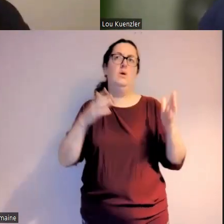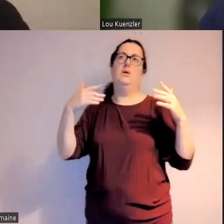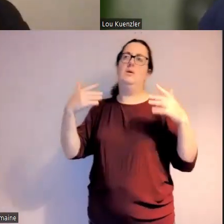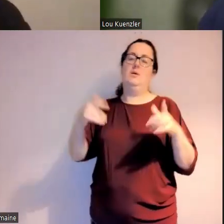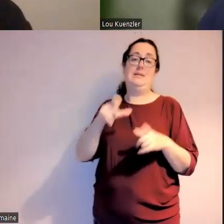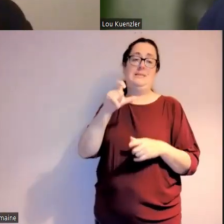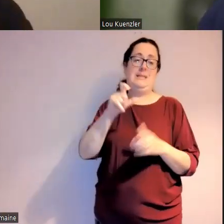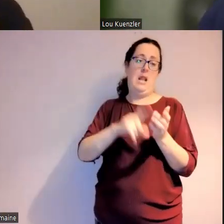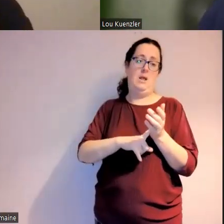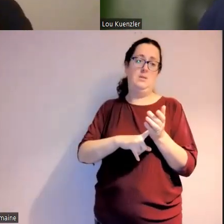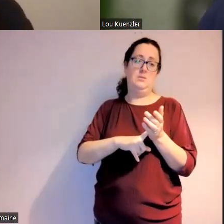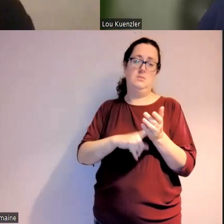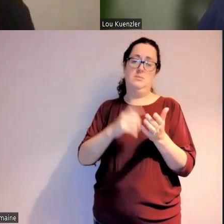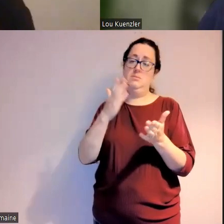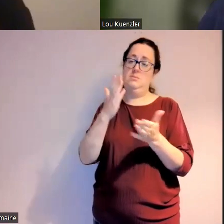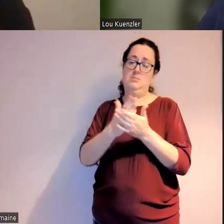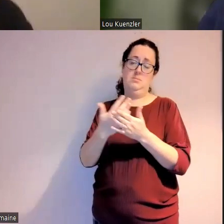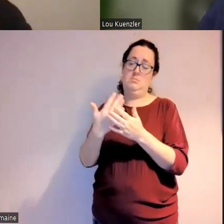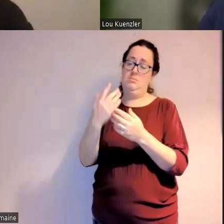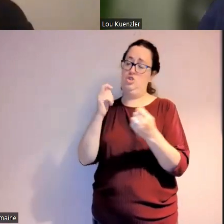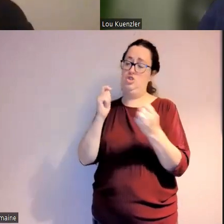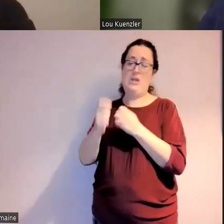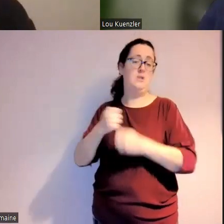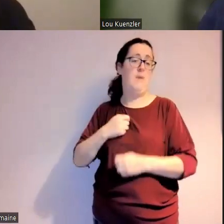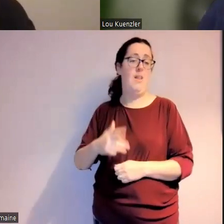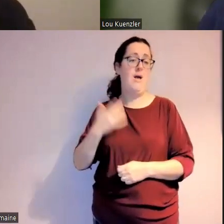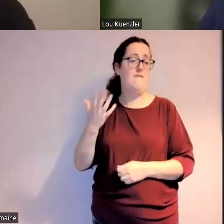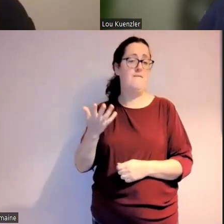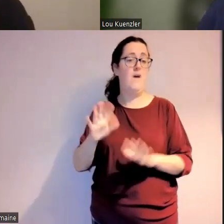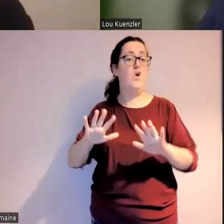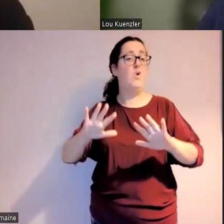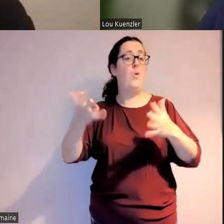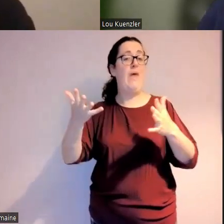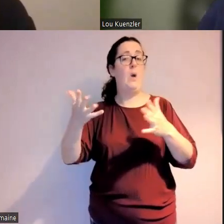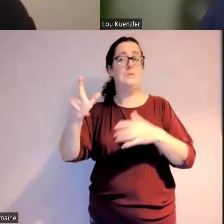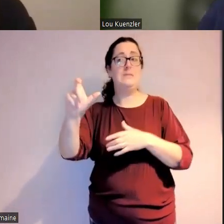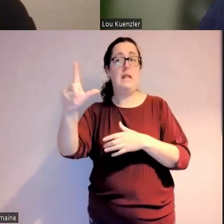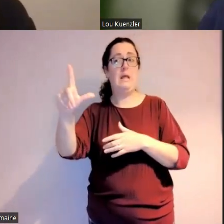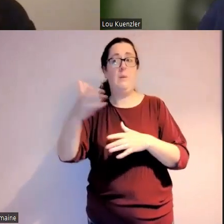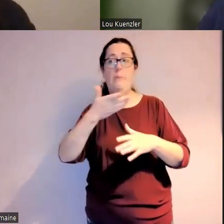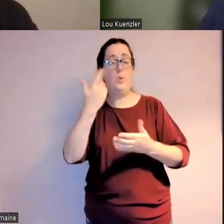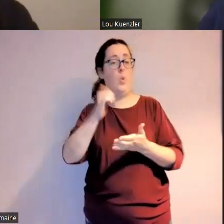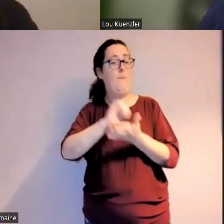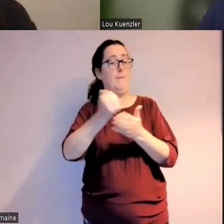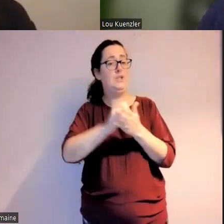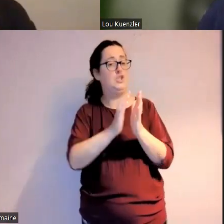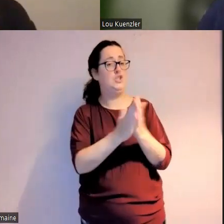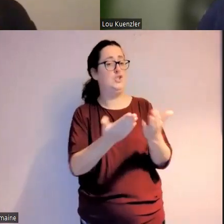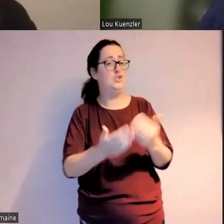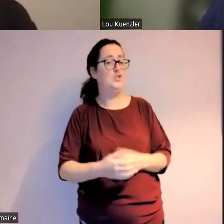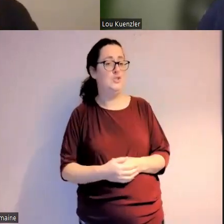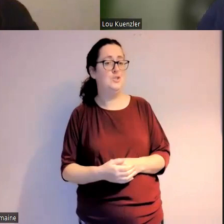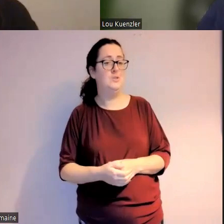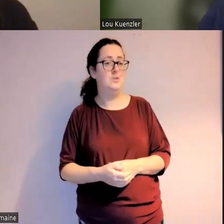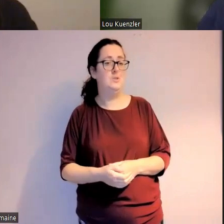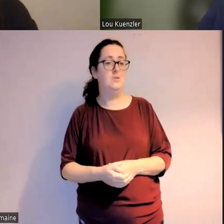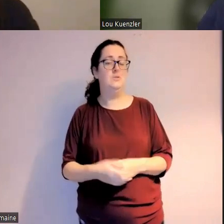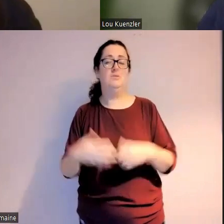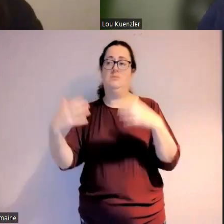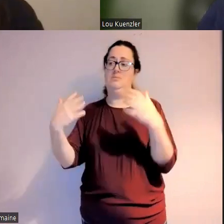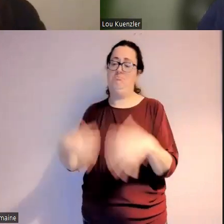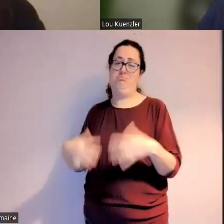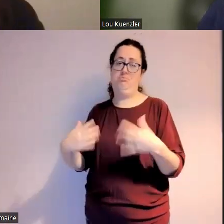like just genuinely changed my life. I wouldn't be published without it. It's really, really as simple as that. It's extraordinary. So I